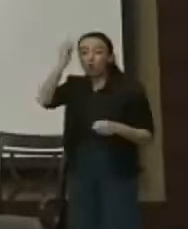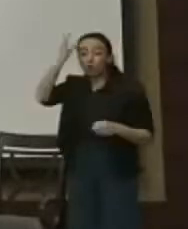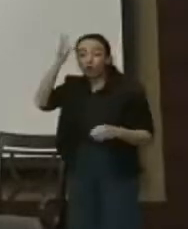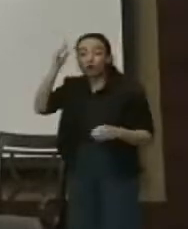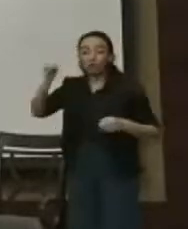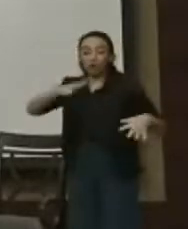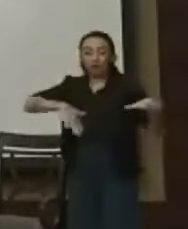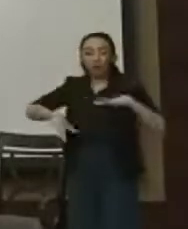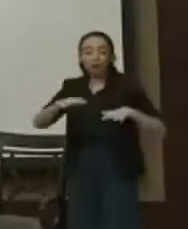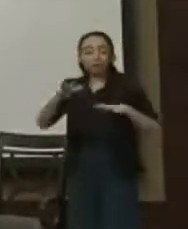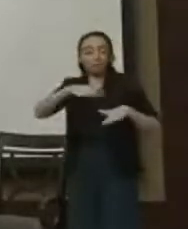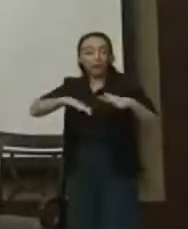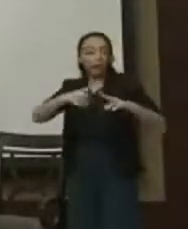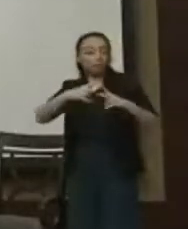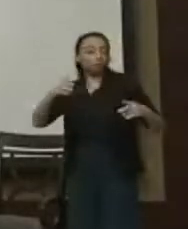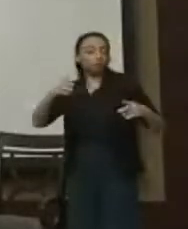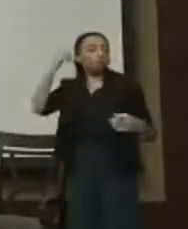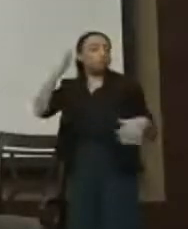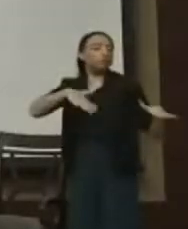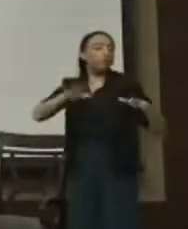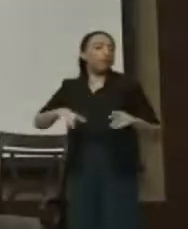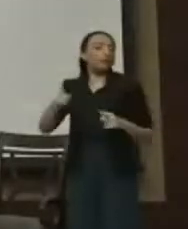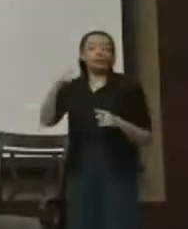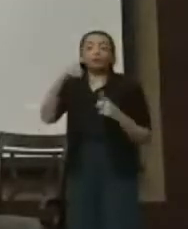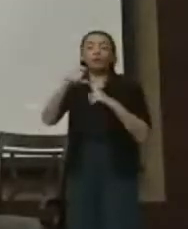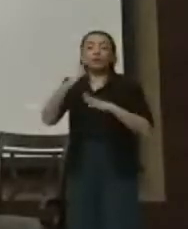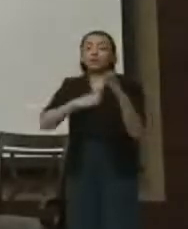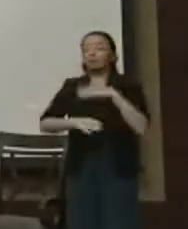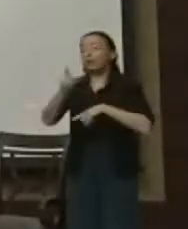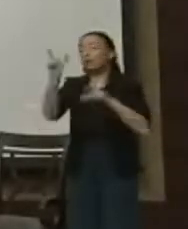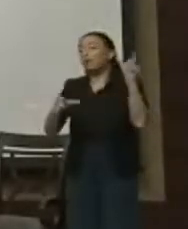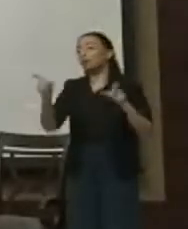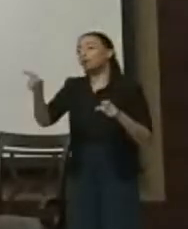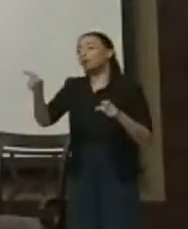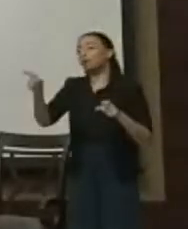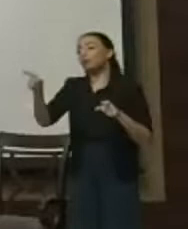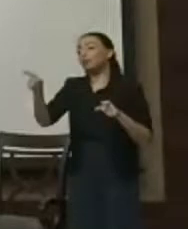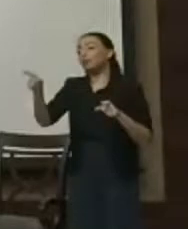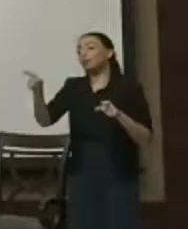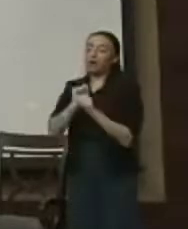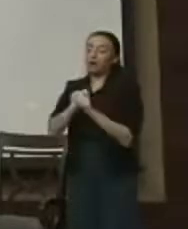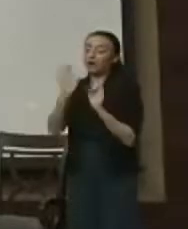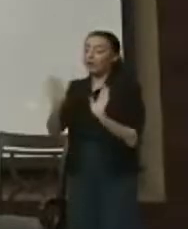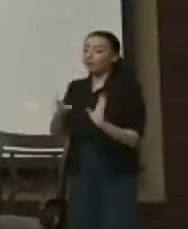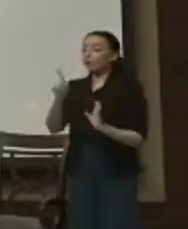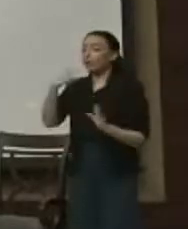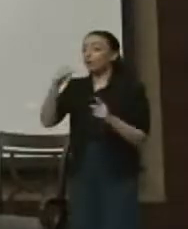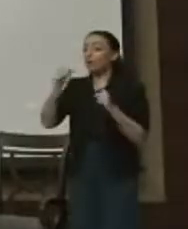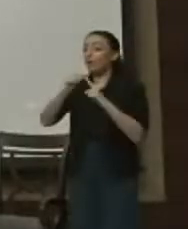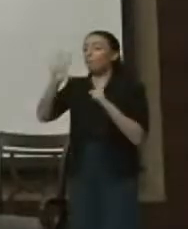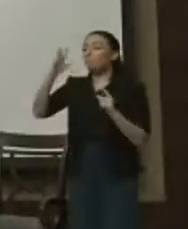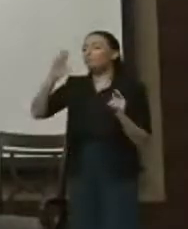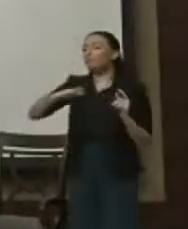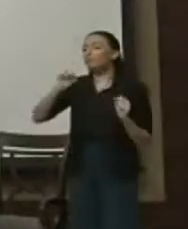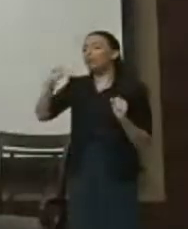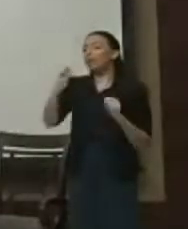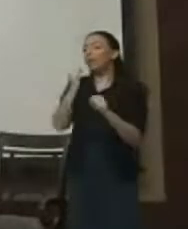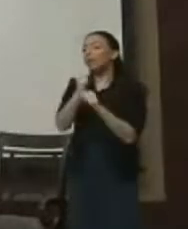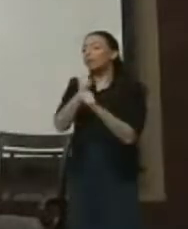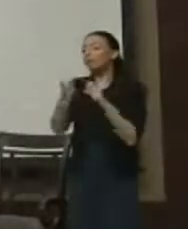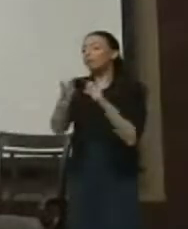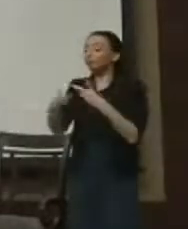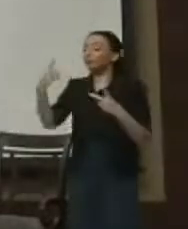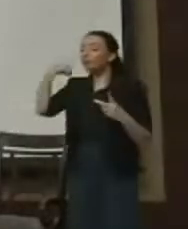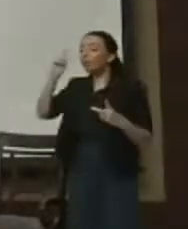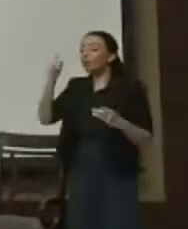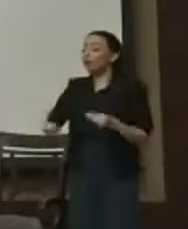and sensitization programs among persons with disabilities, stakeholders, and among Panchayati Raj institutions in order to